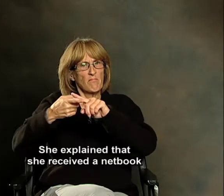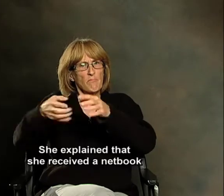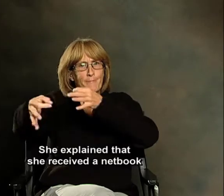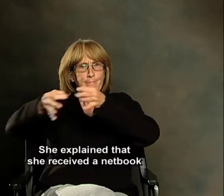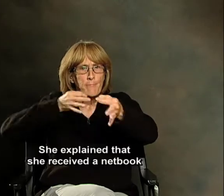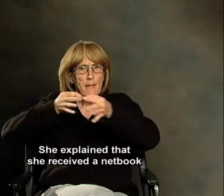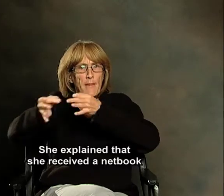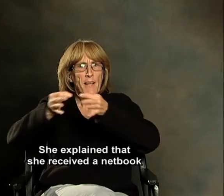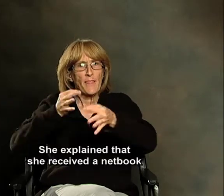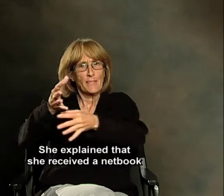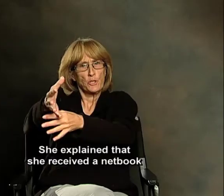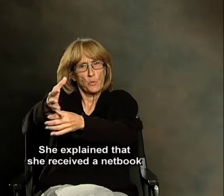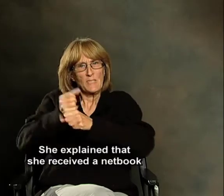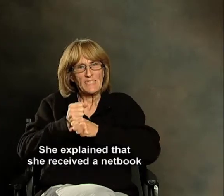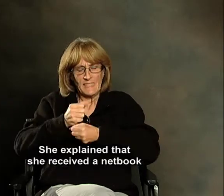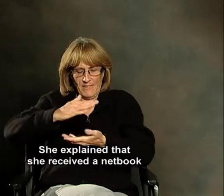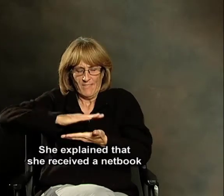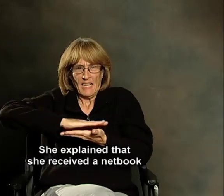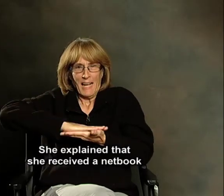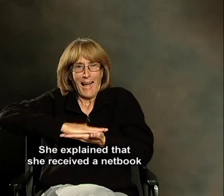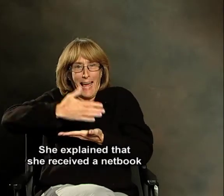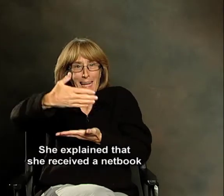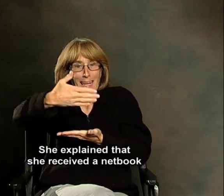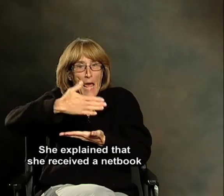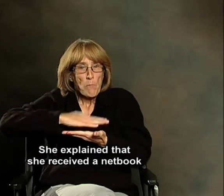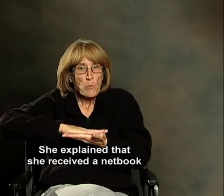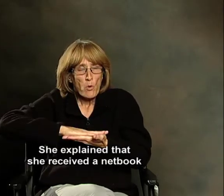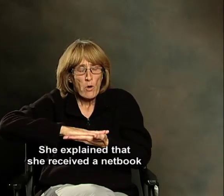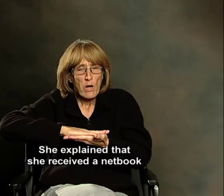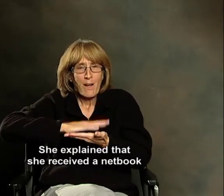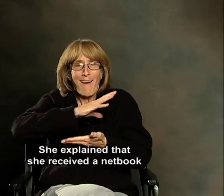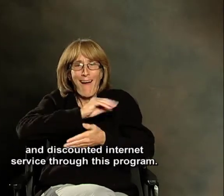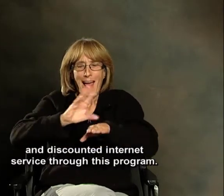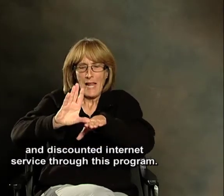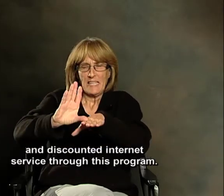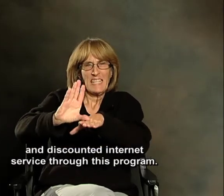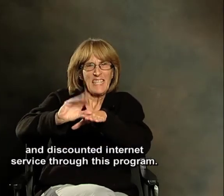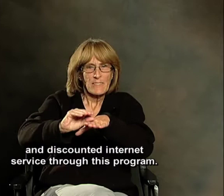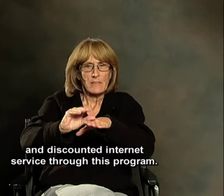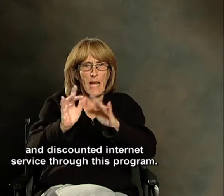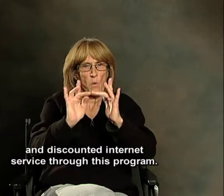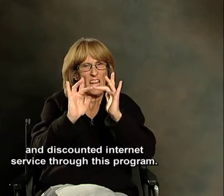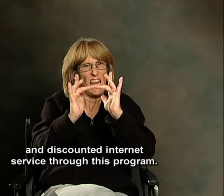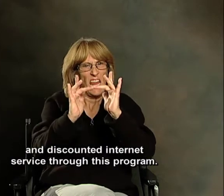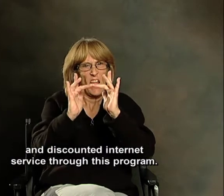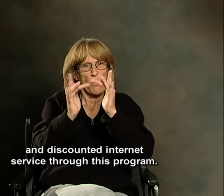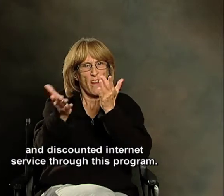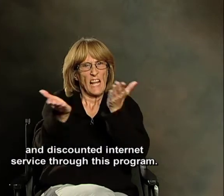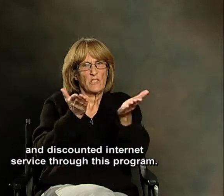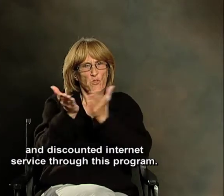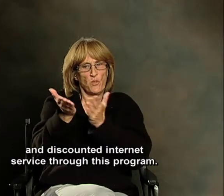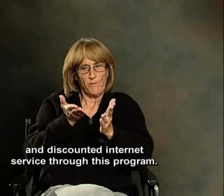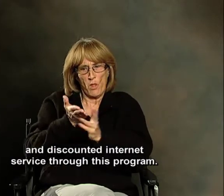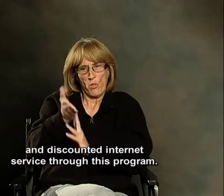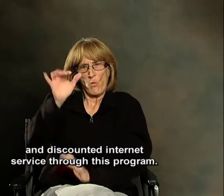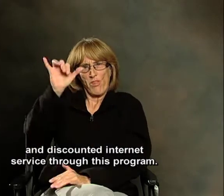She explained that she received a netbook and discounted internet service through this program.